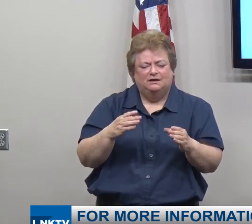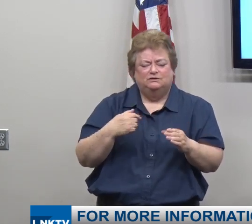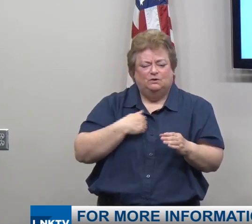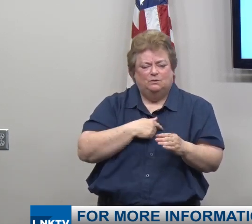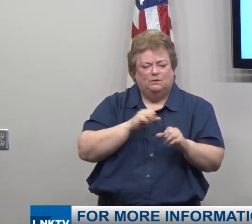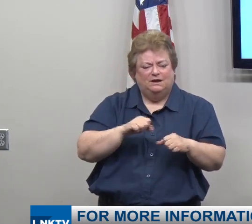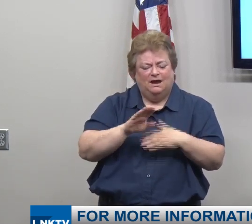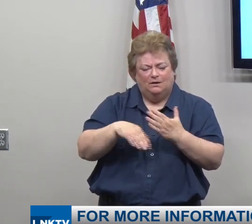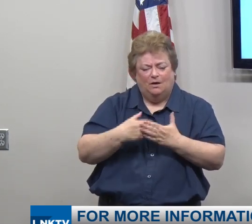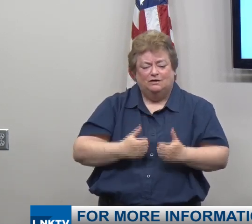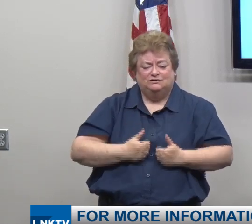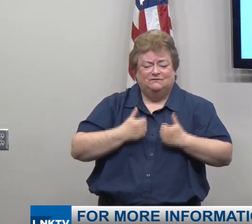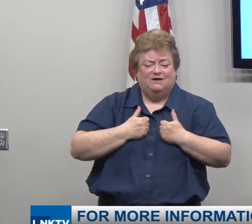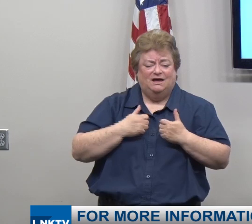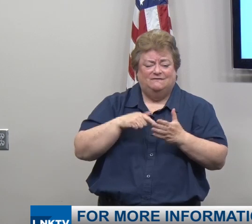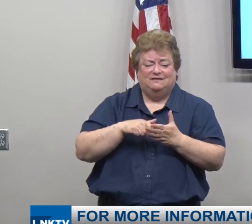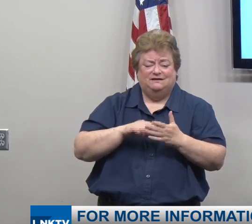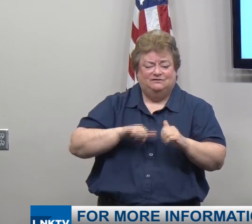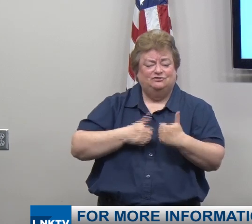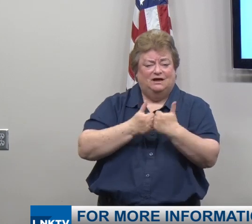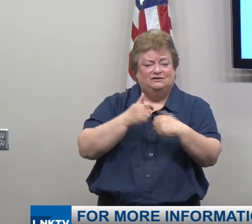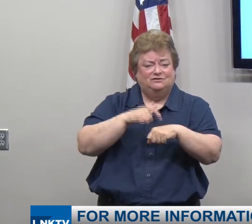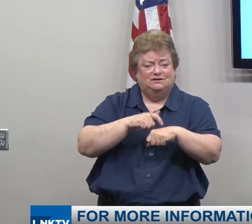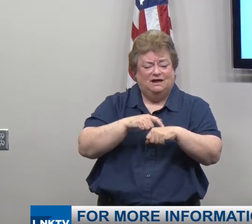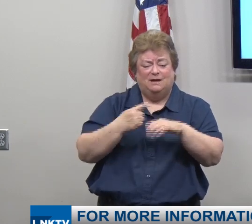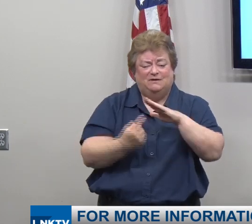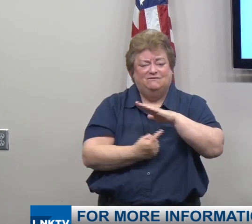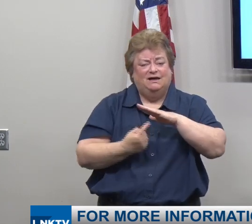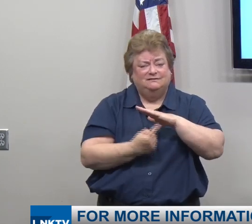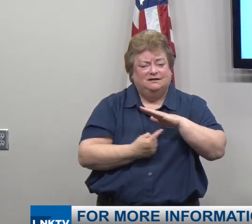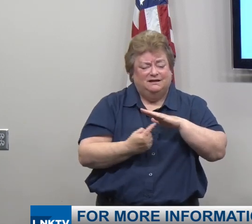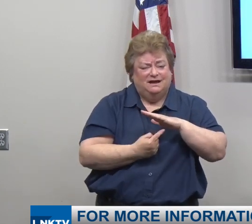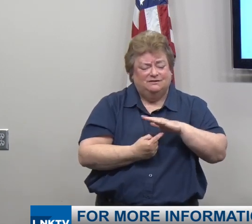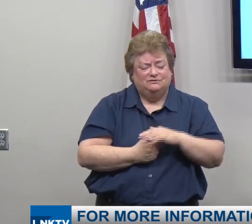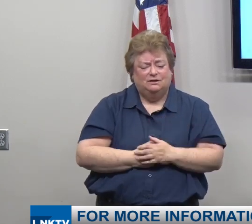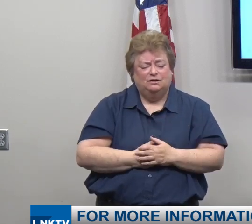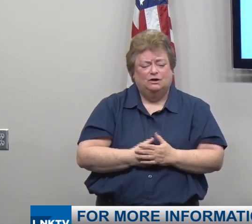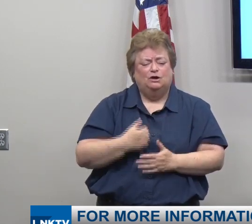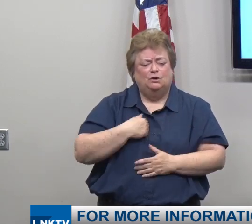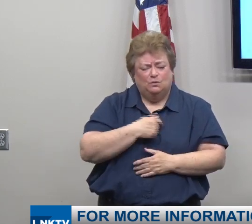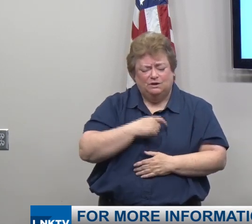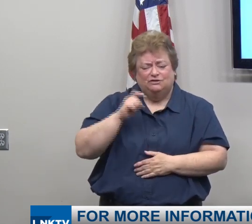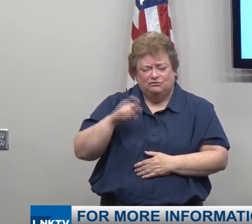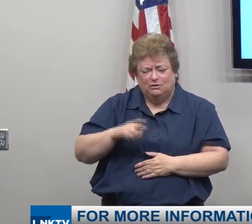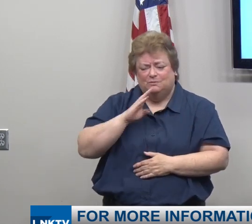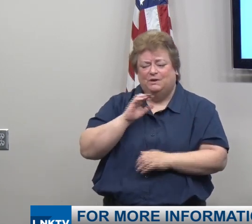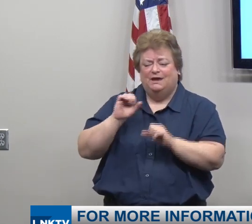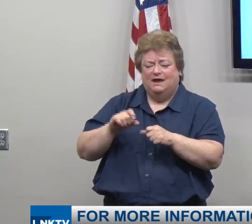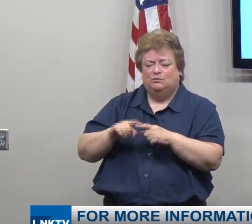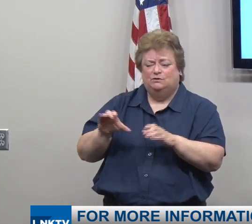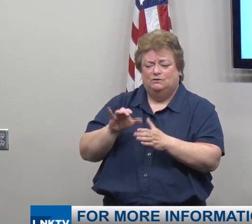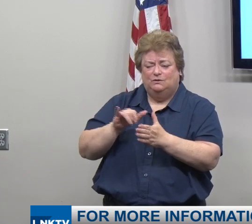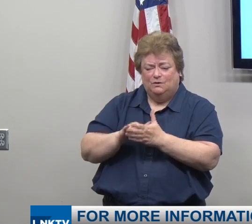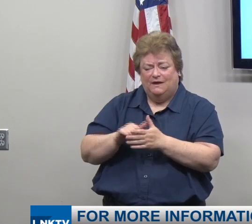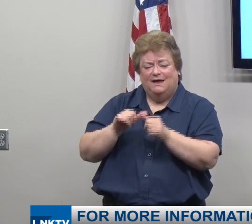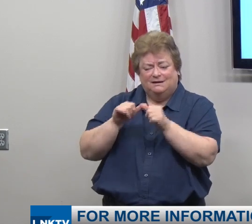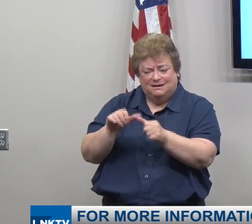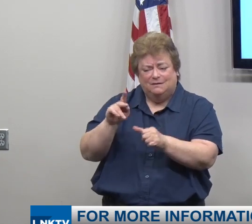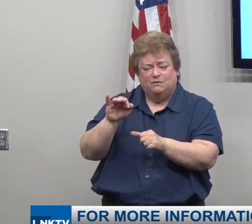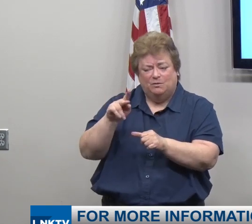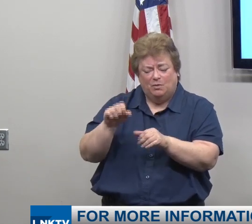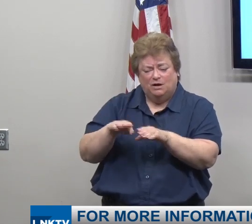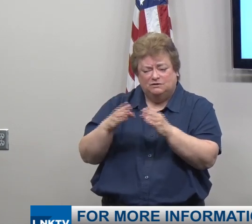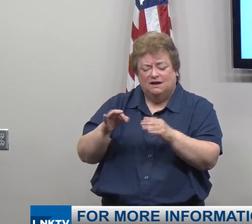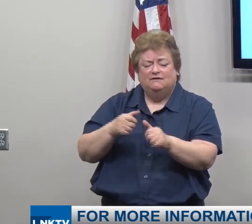of isolation. And really, we should be able to do that. If people comply with the social distancing requirements,